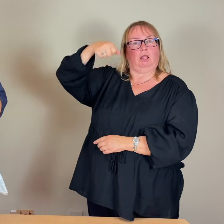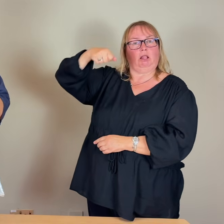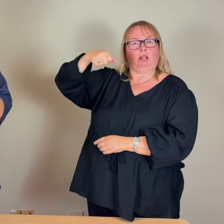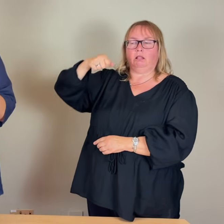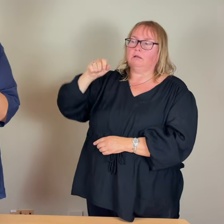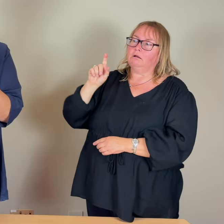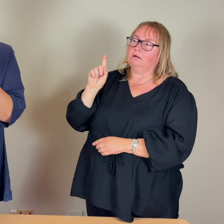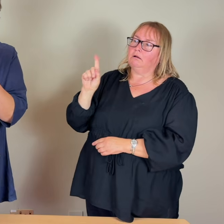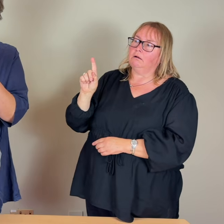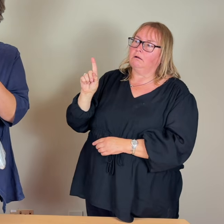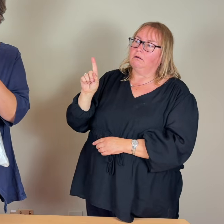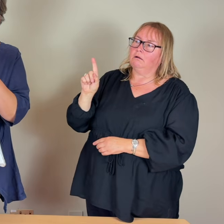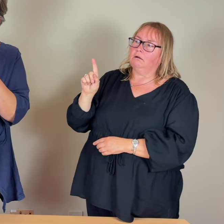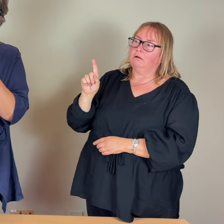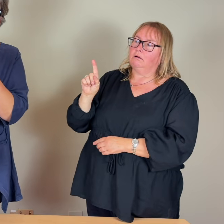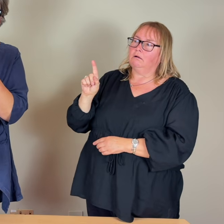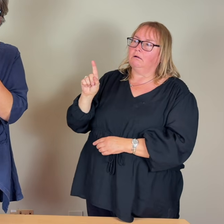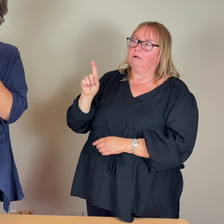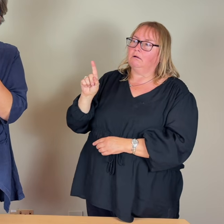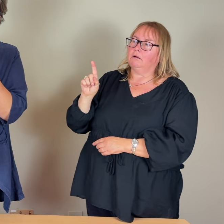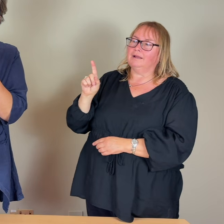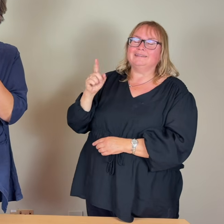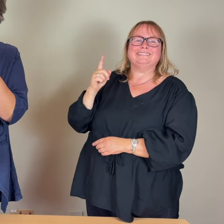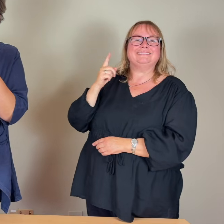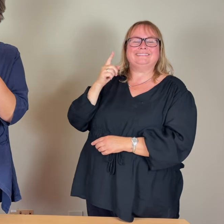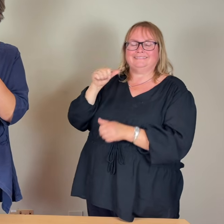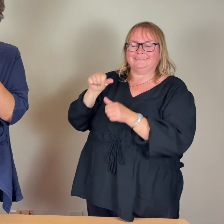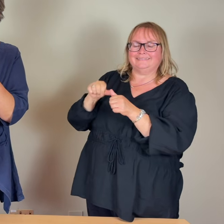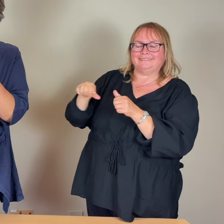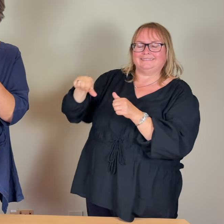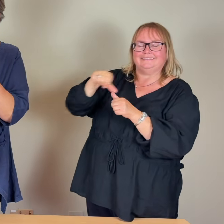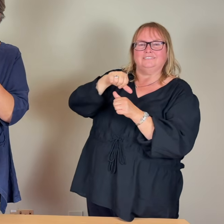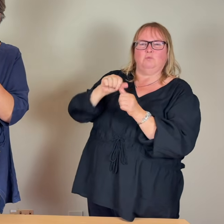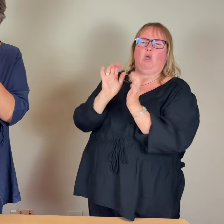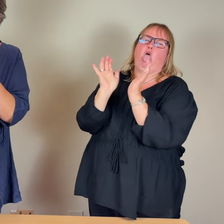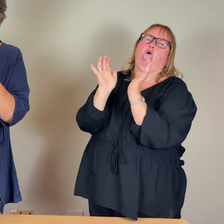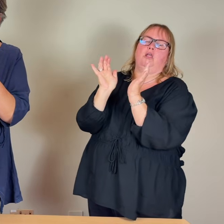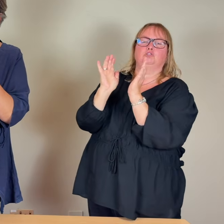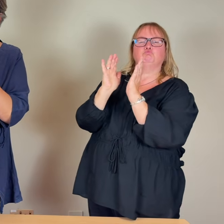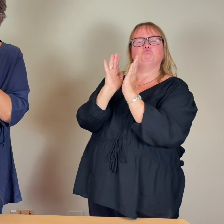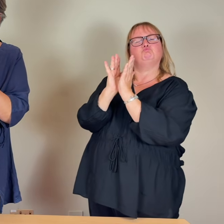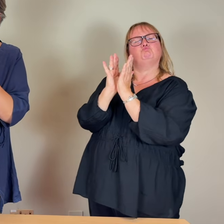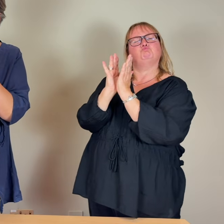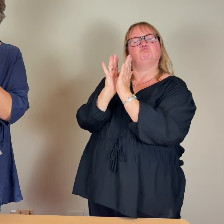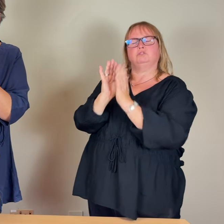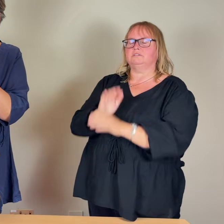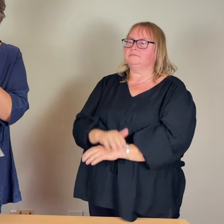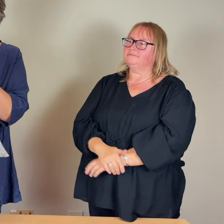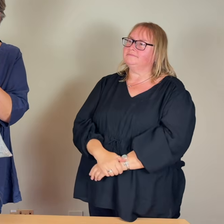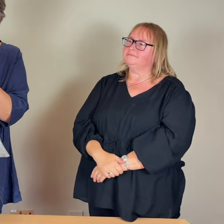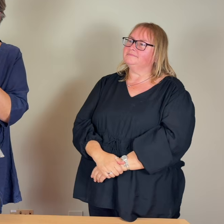it into a nice loop we just use a bit of sticky tape,